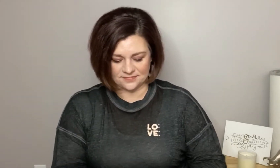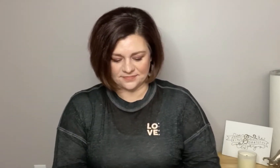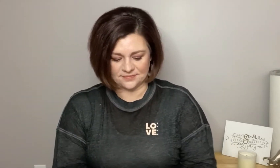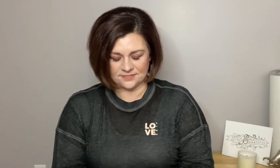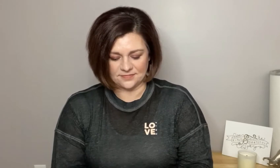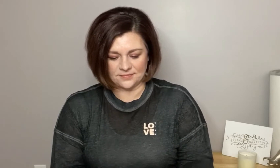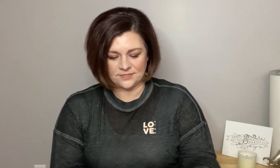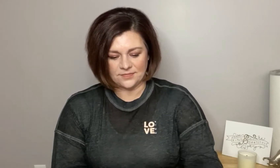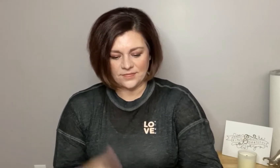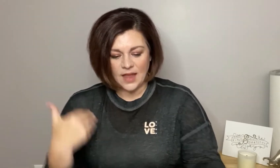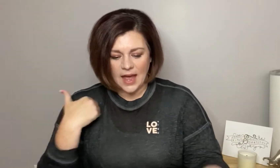Sephora.